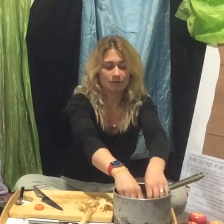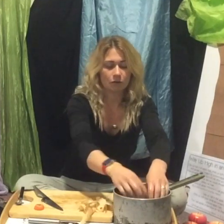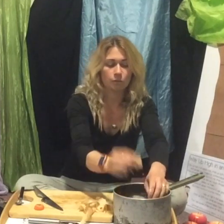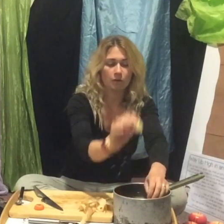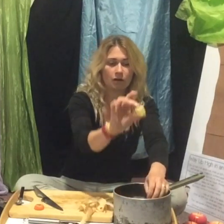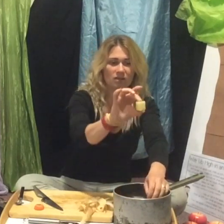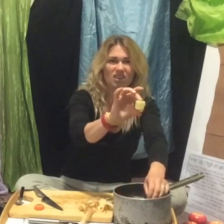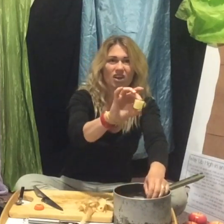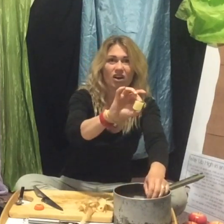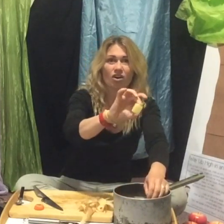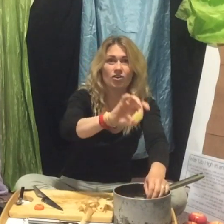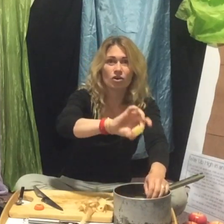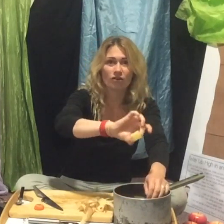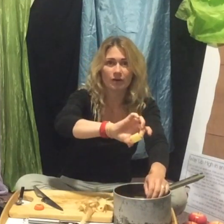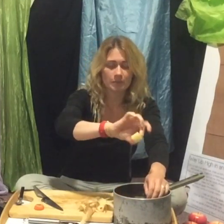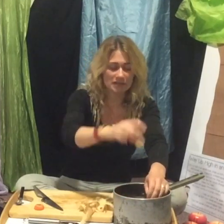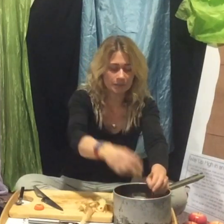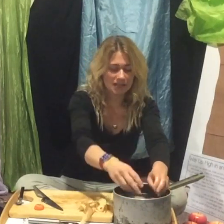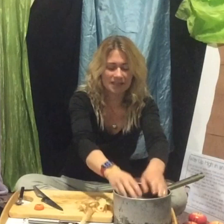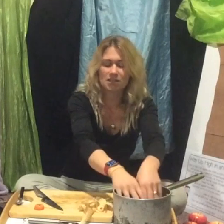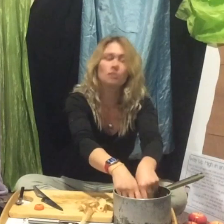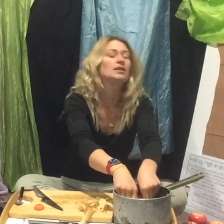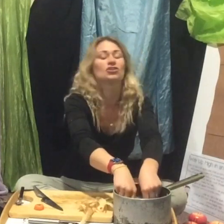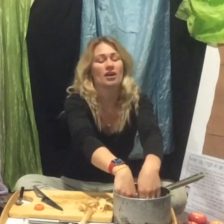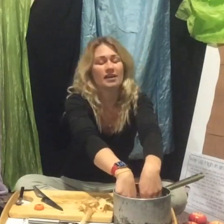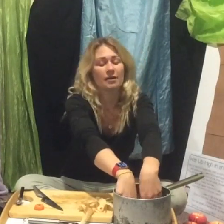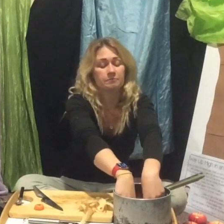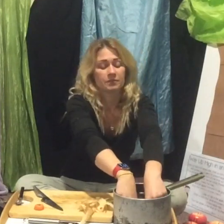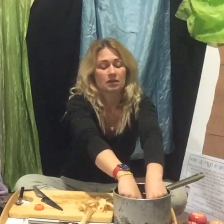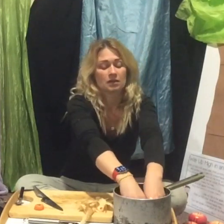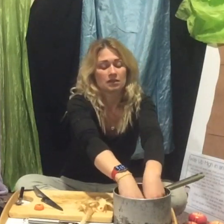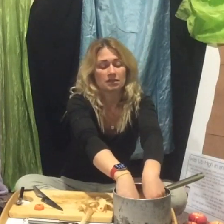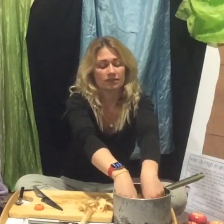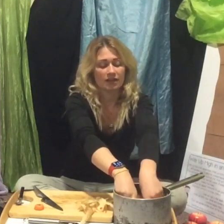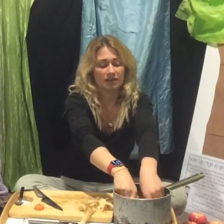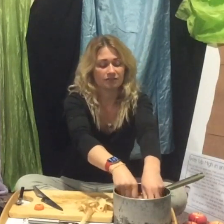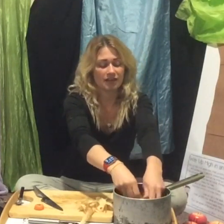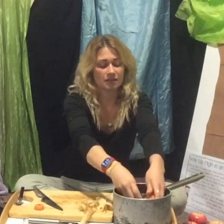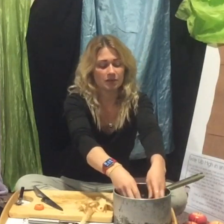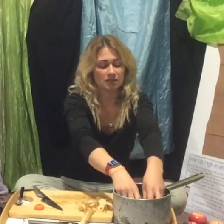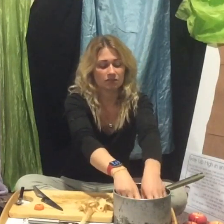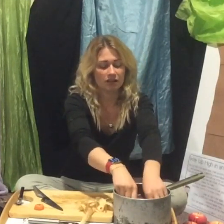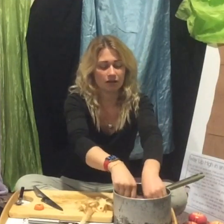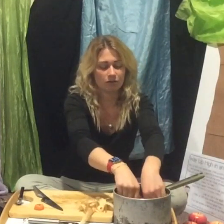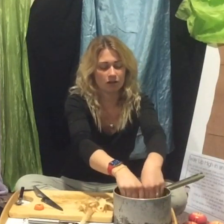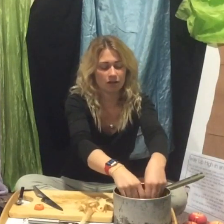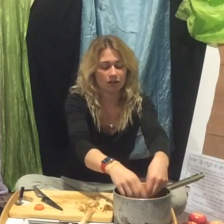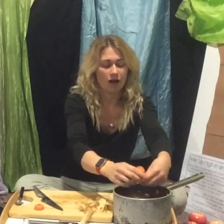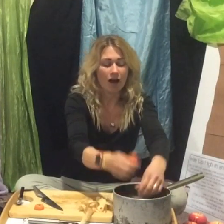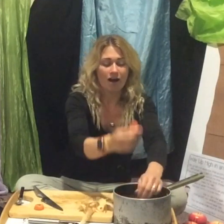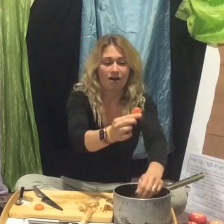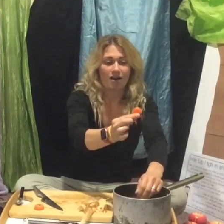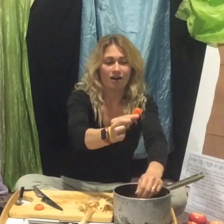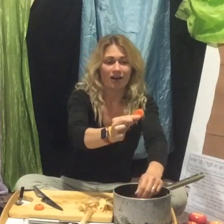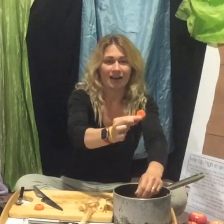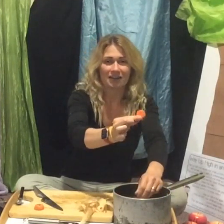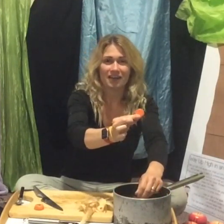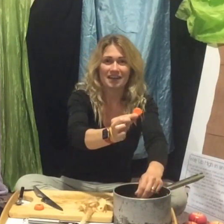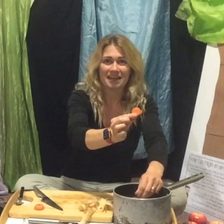Oh, no, I found a piece of potato. Let's try again. See if I can find a piece of carrot. I can find the